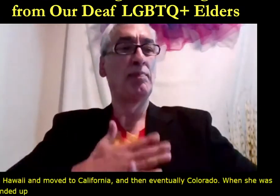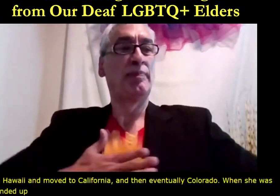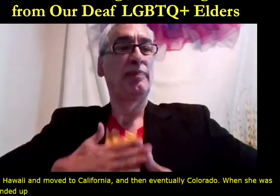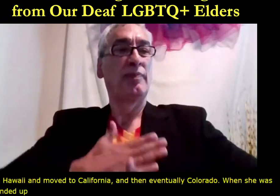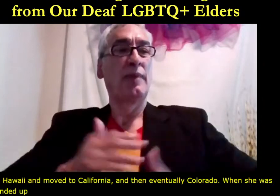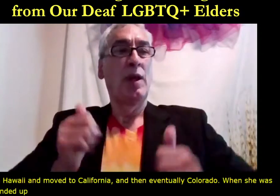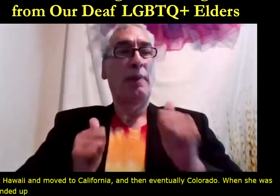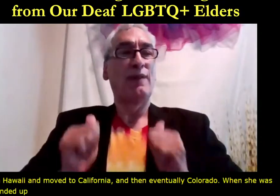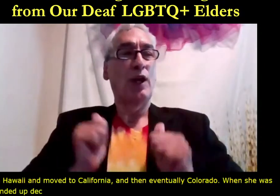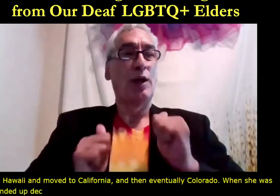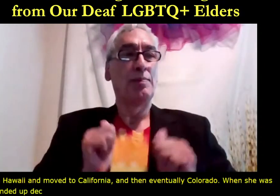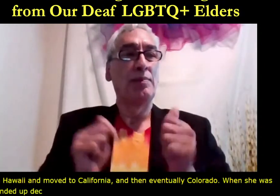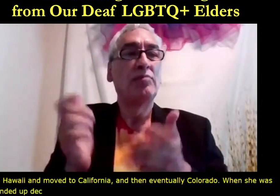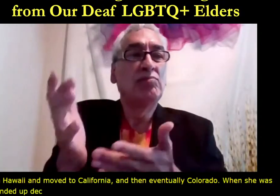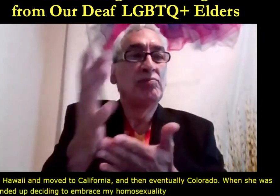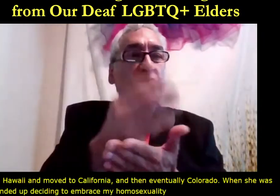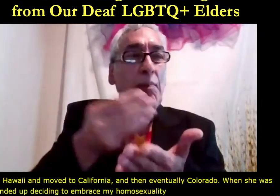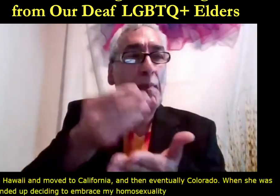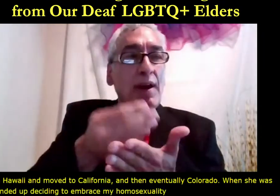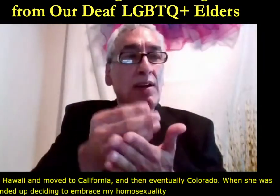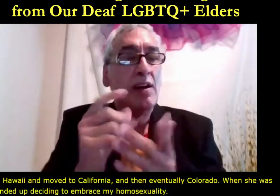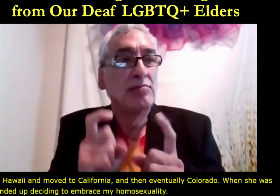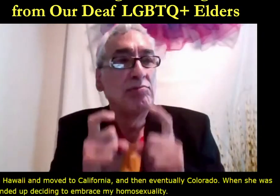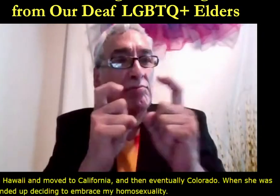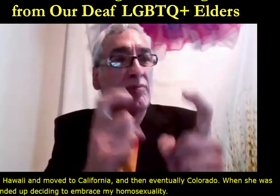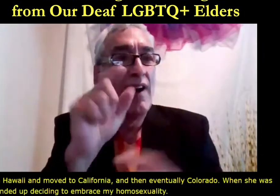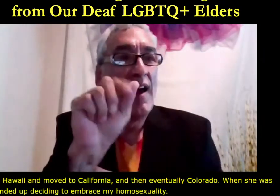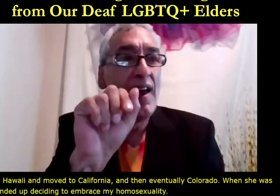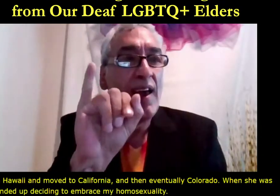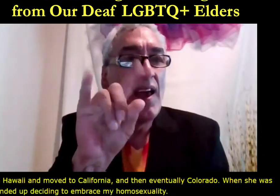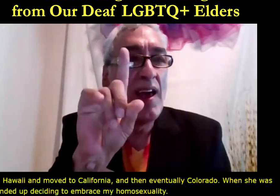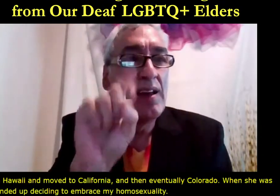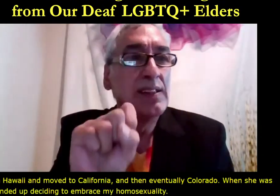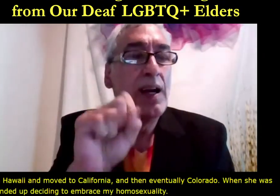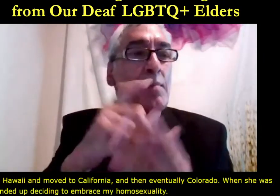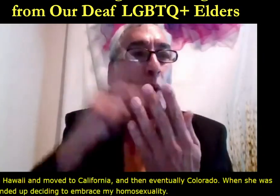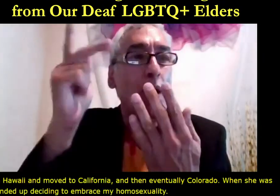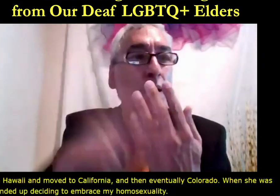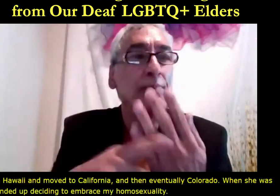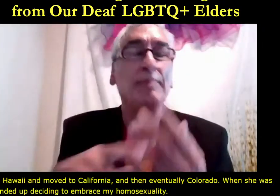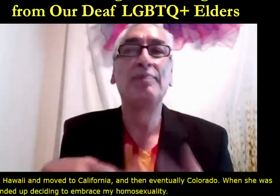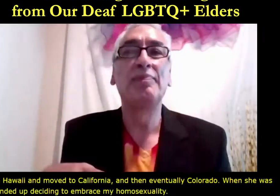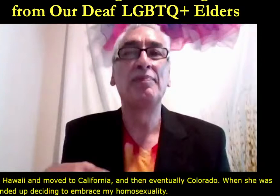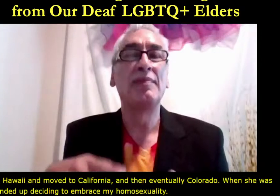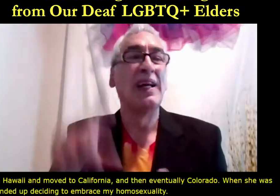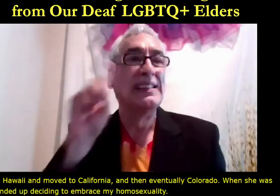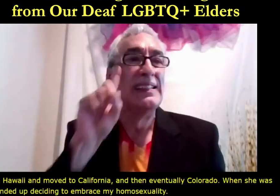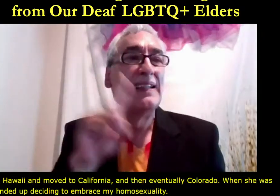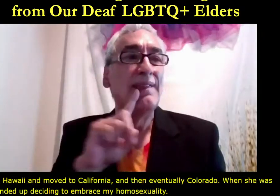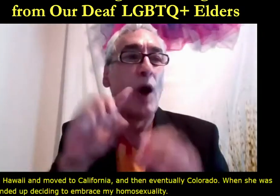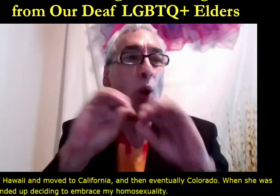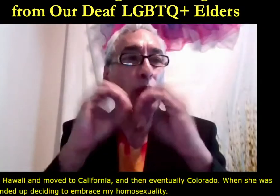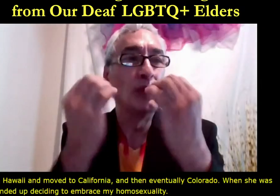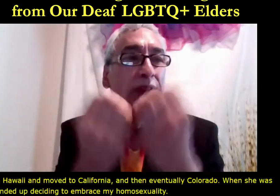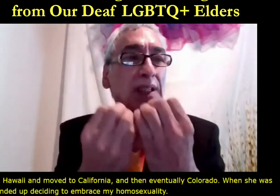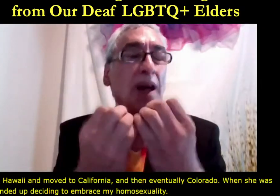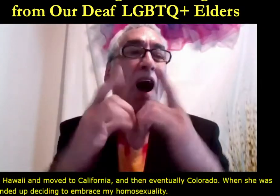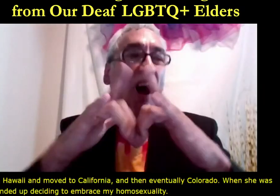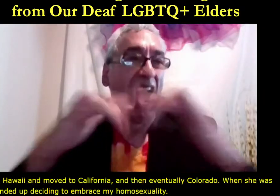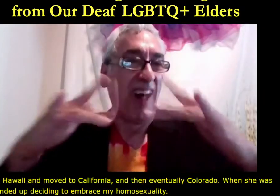on i enjoy performing arts and giving money to aids projects deaf